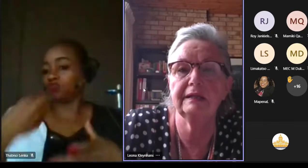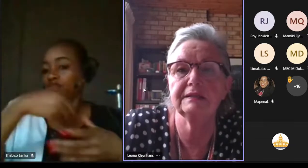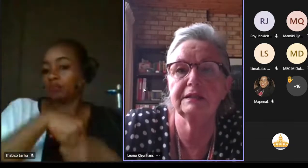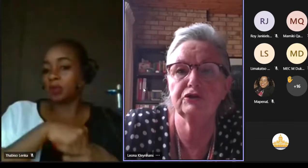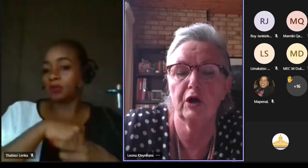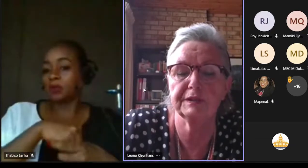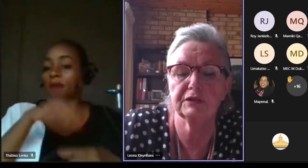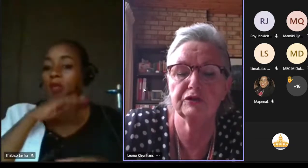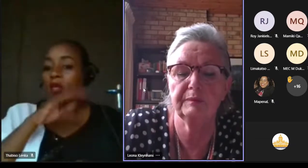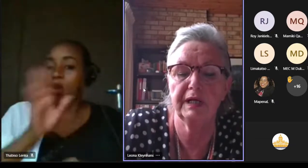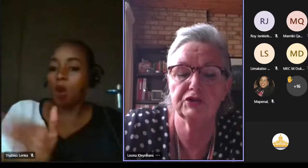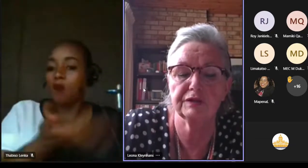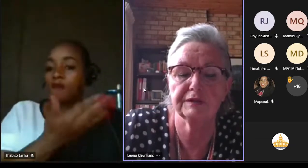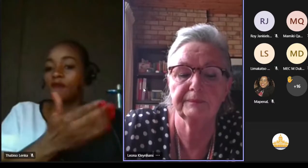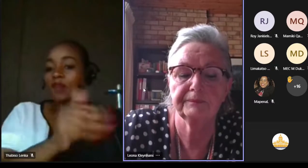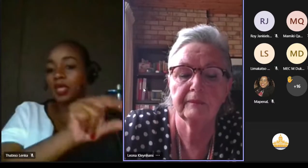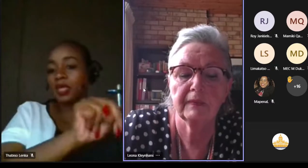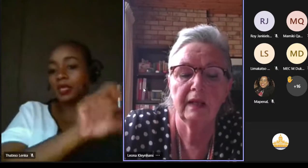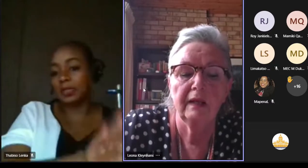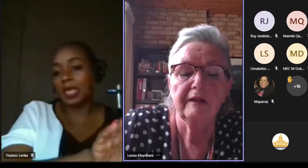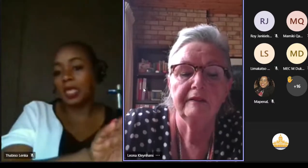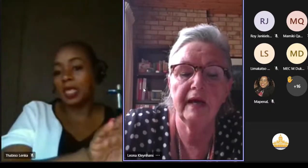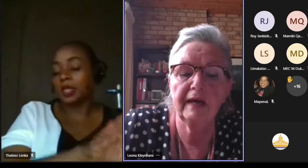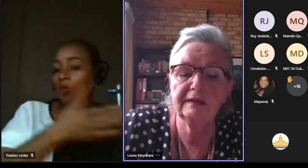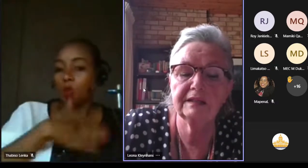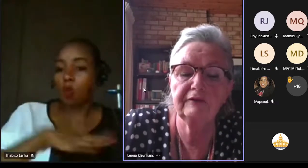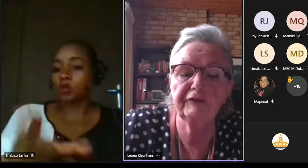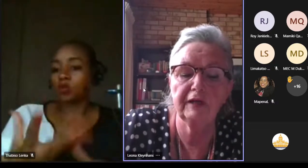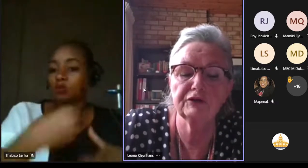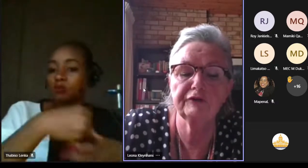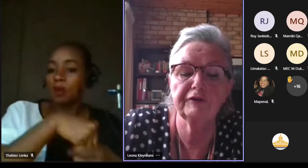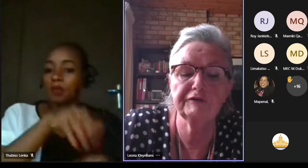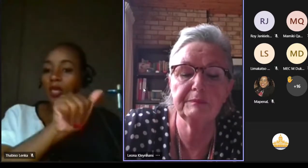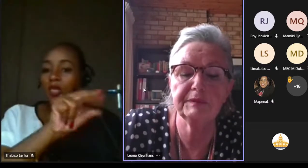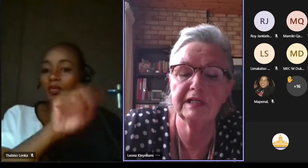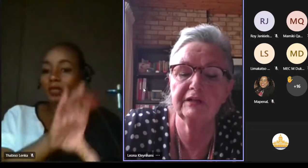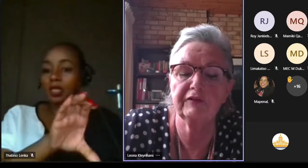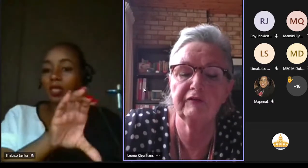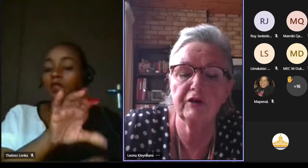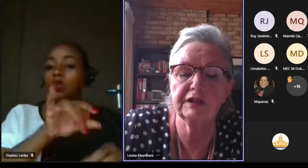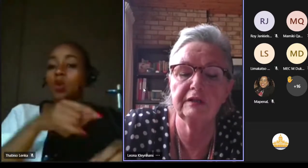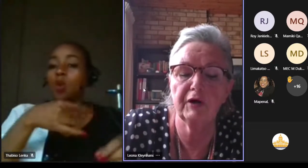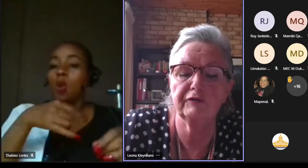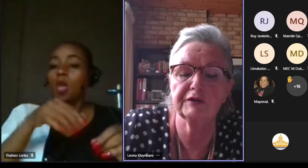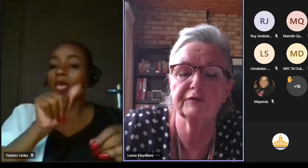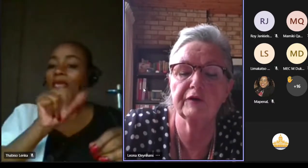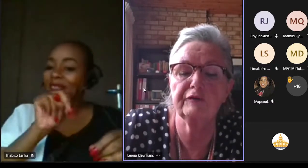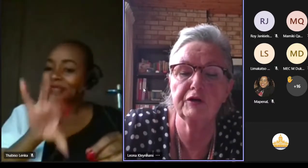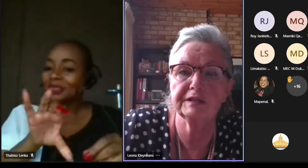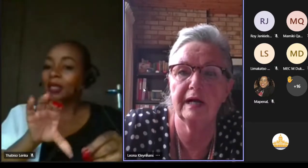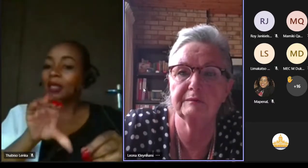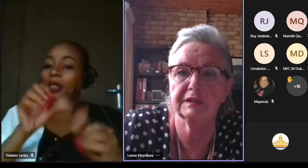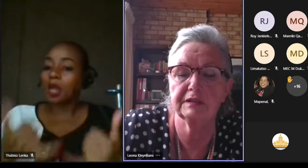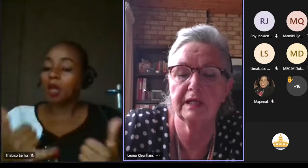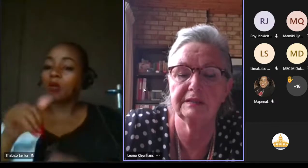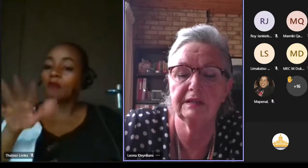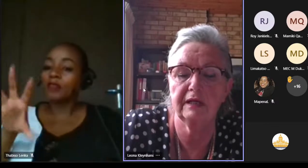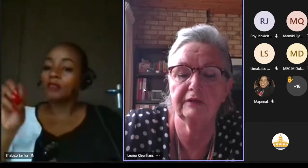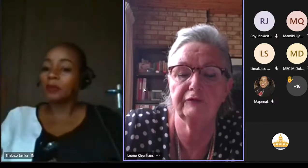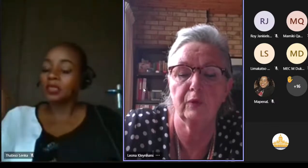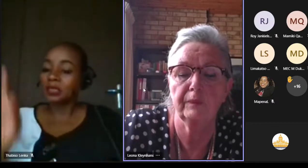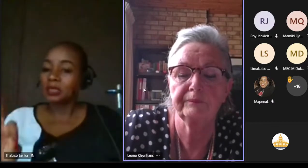relegating the ANC to opposition benches. The ANC fell to 50% of the vote in the province for the first time